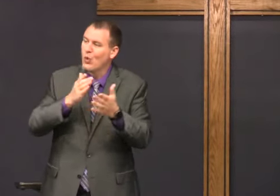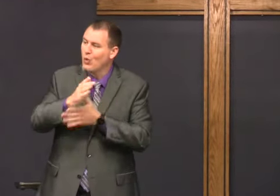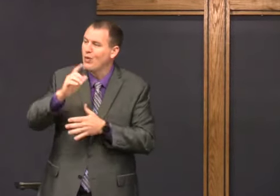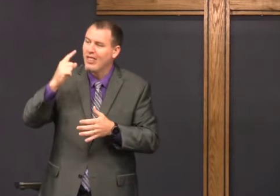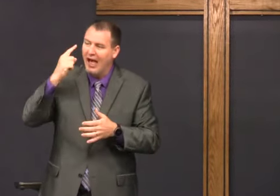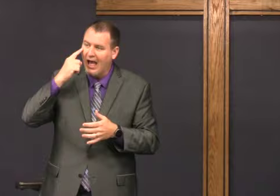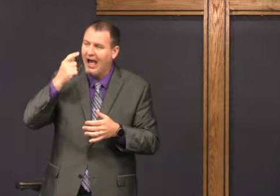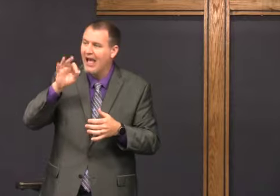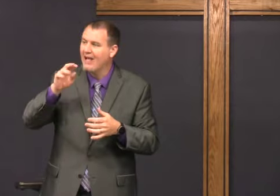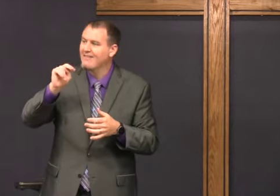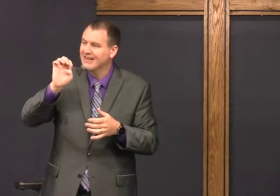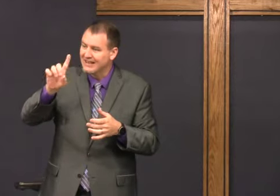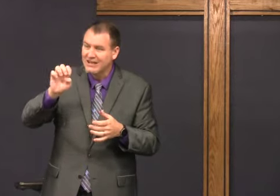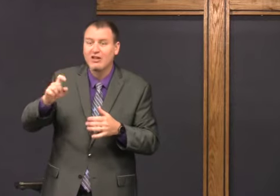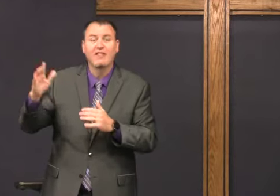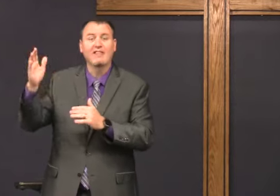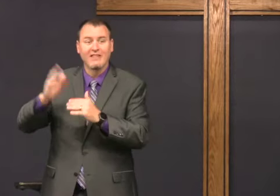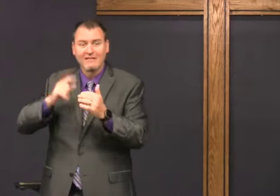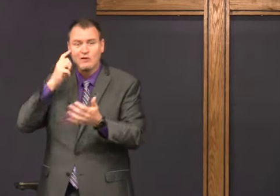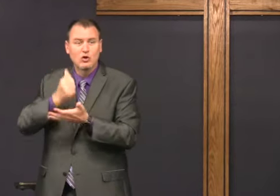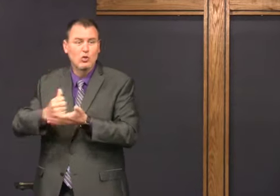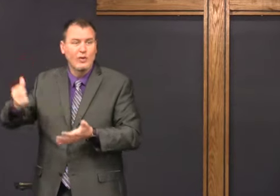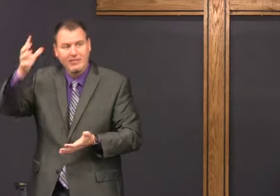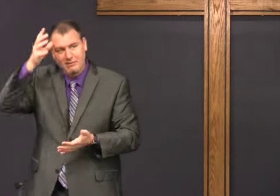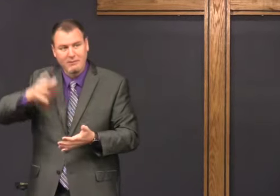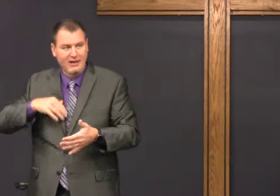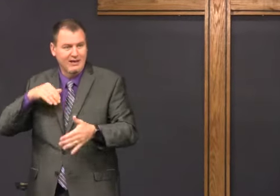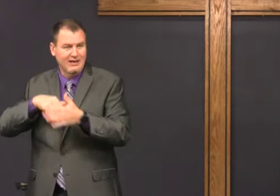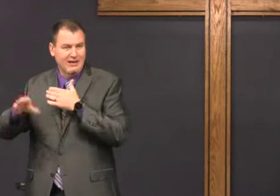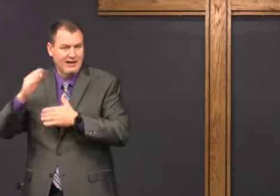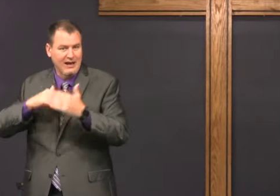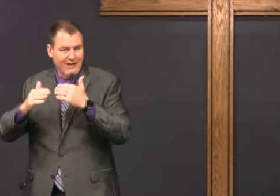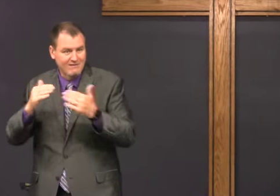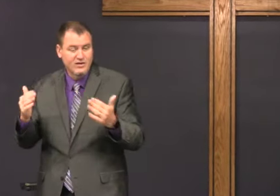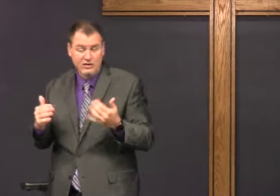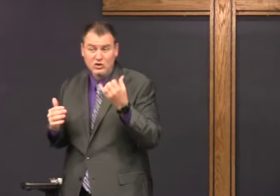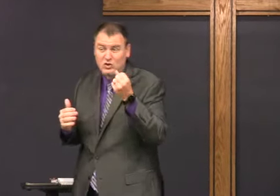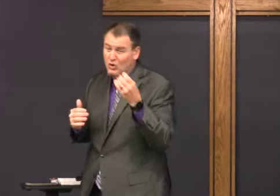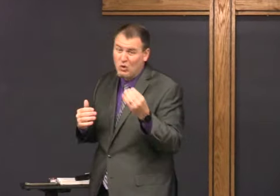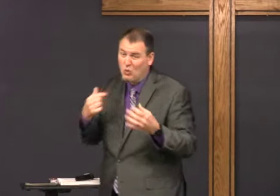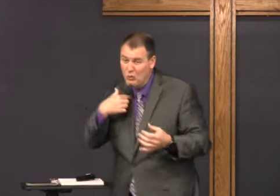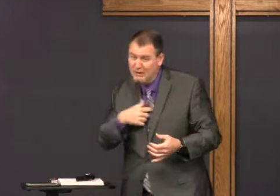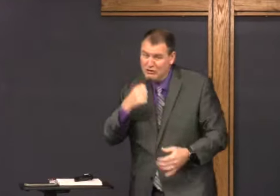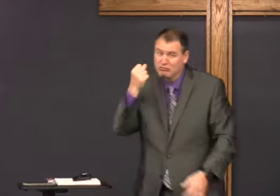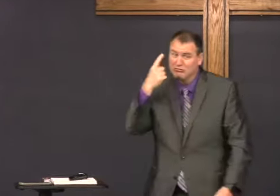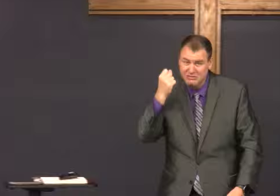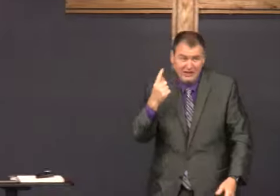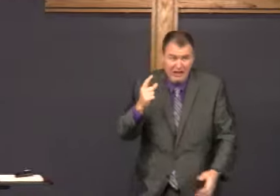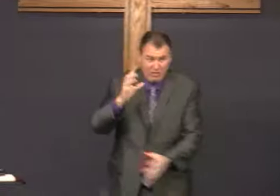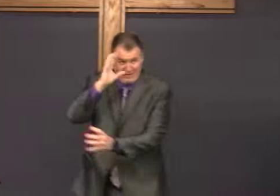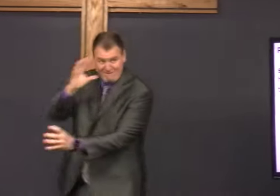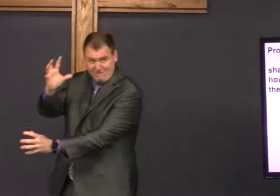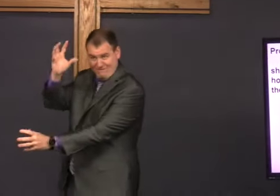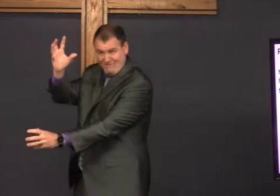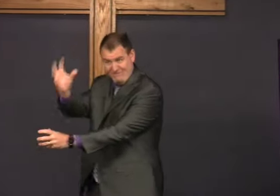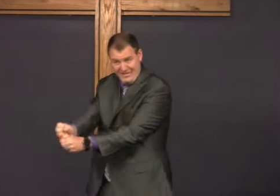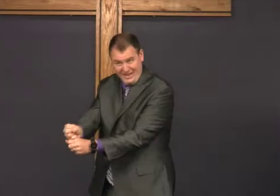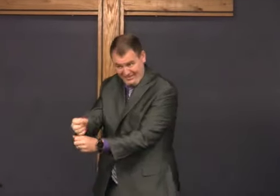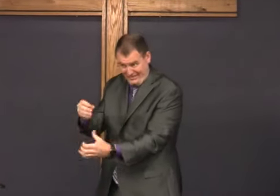for a camel to go through the eye of a needle than for a wealthy man to get into heaven. So understand where